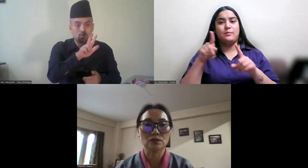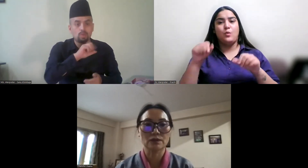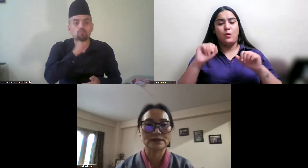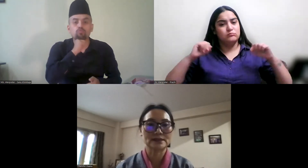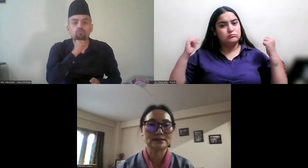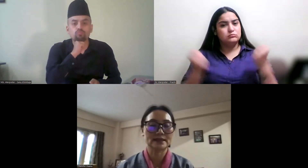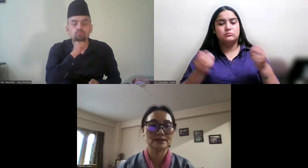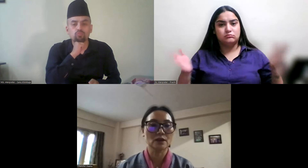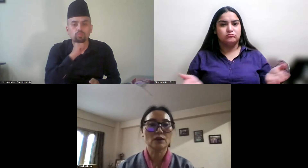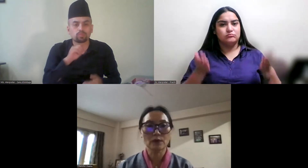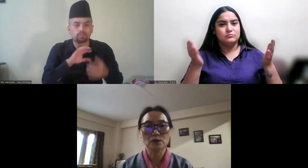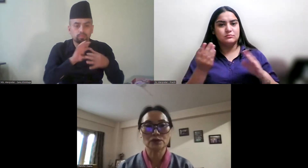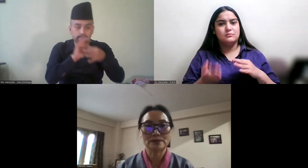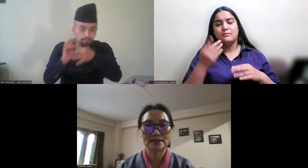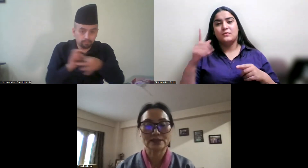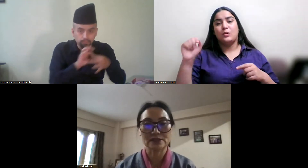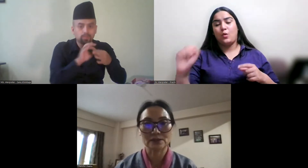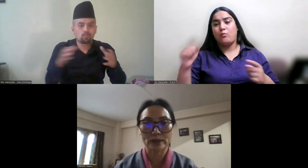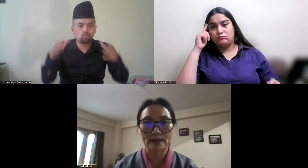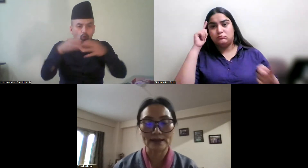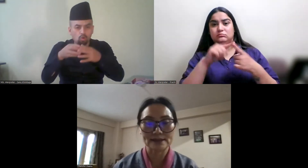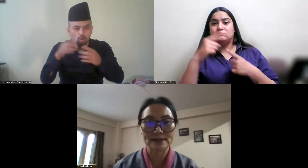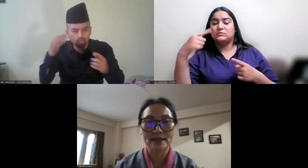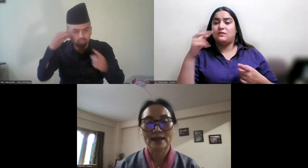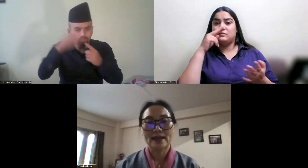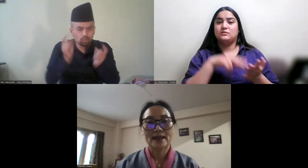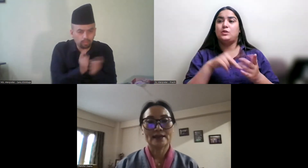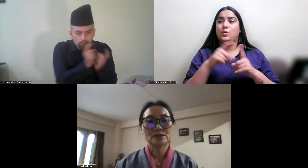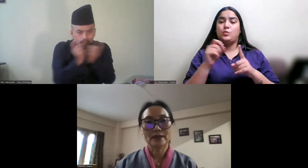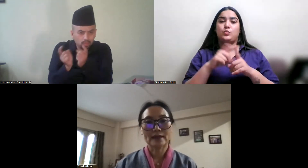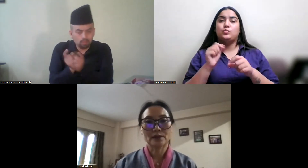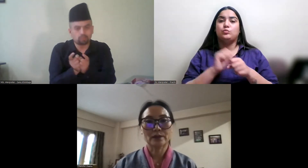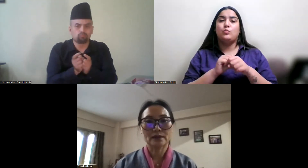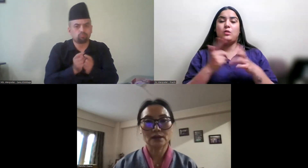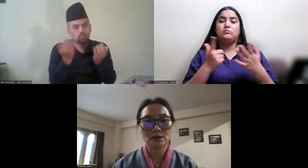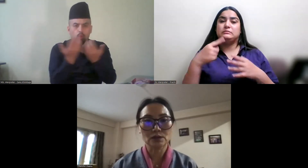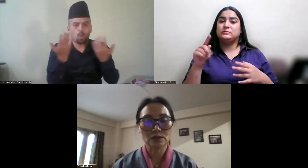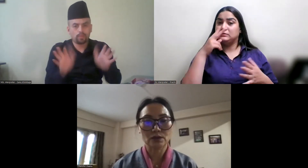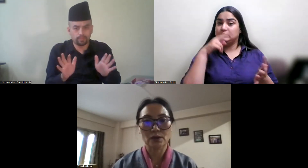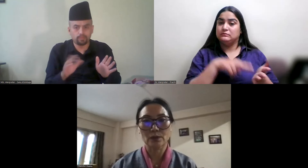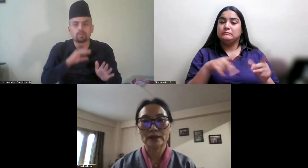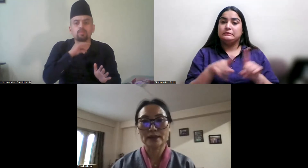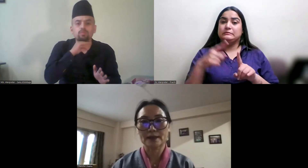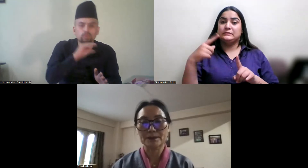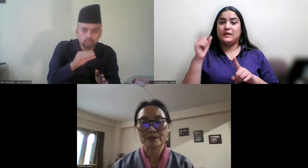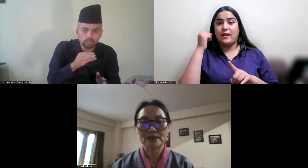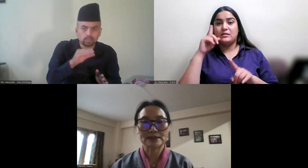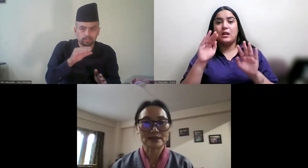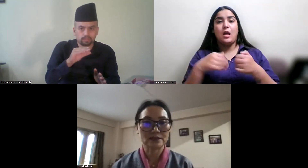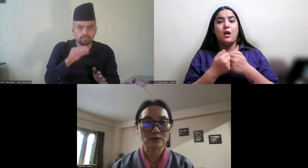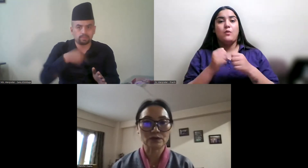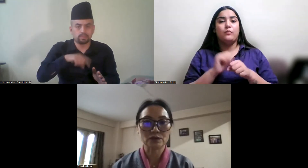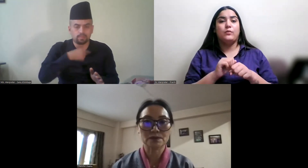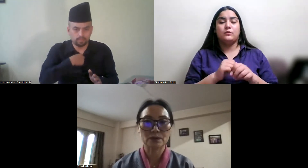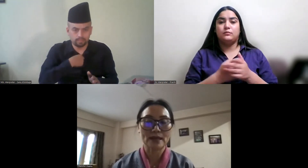to co-facilitate focus group discussions with us. And together with the youth, we